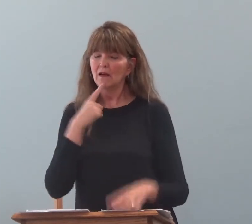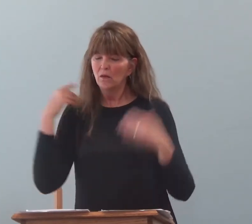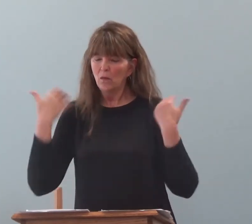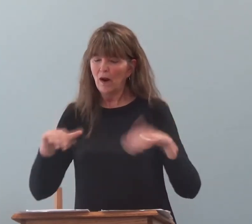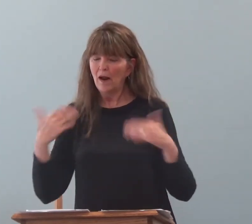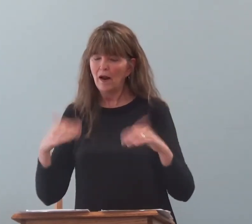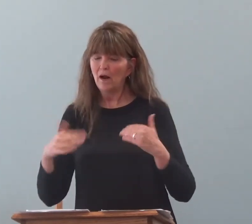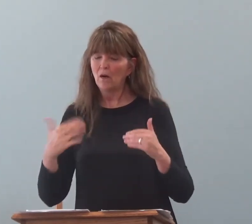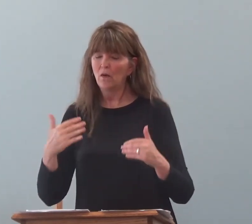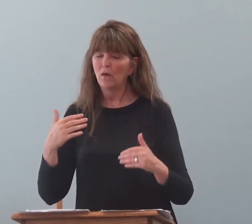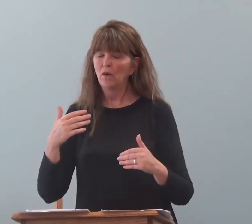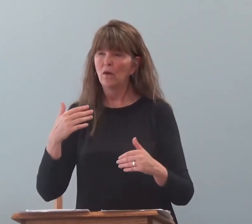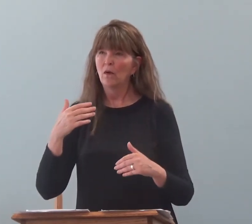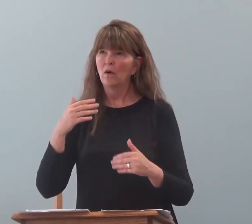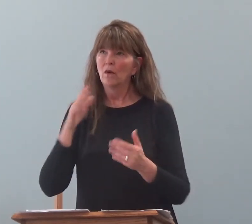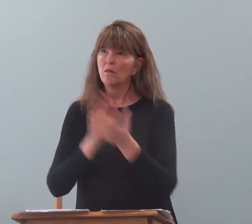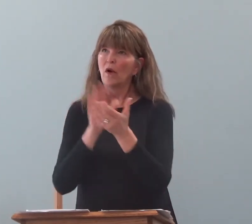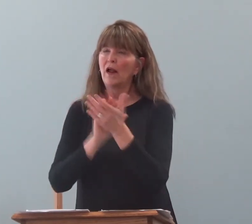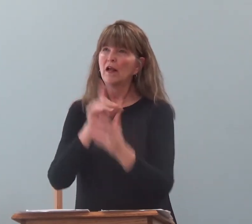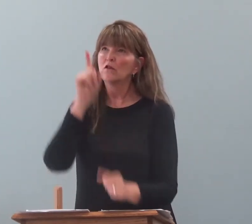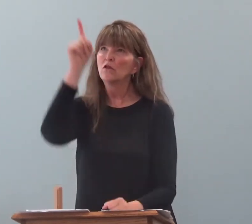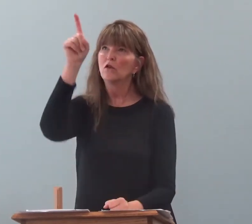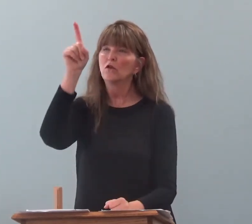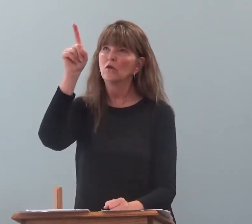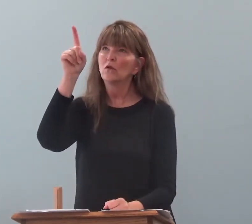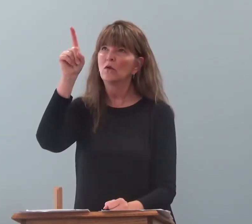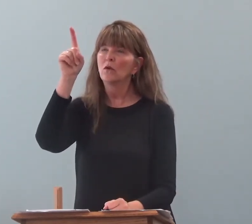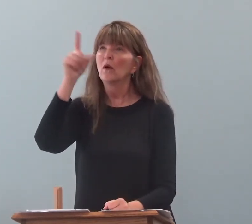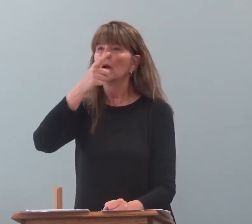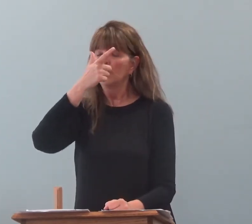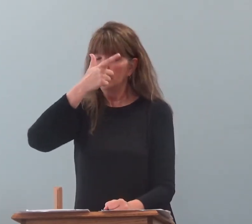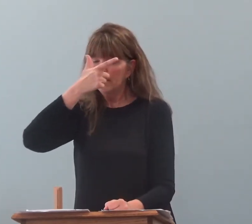So King David said, I praise you.